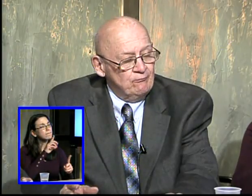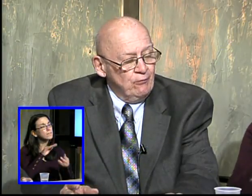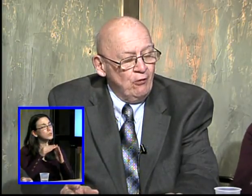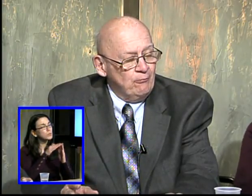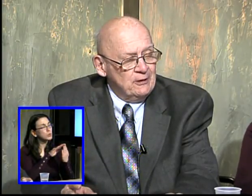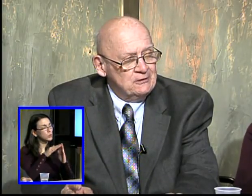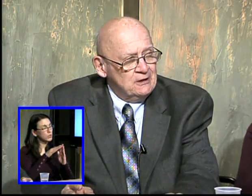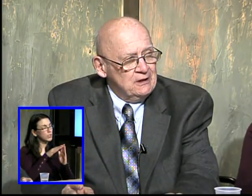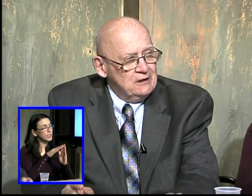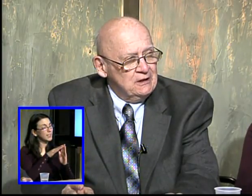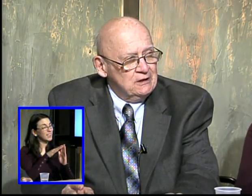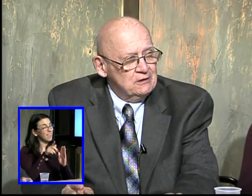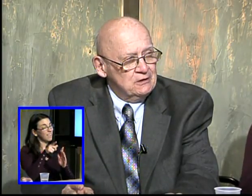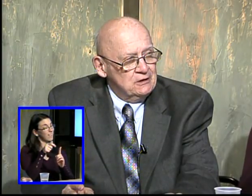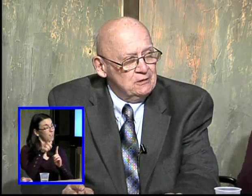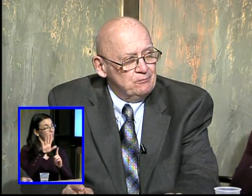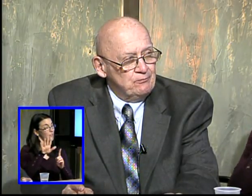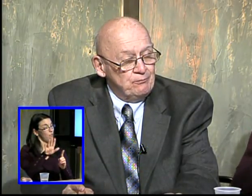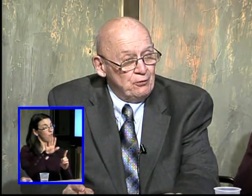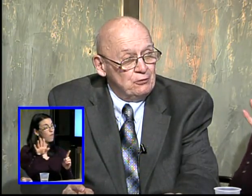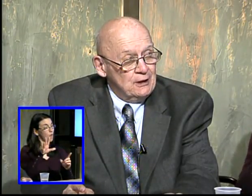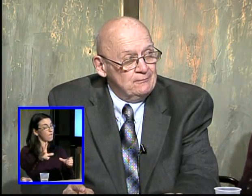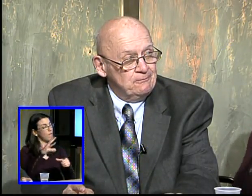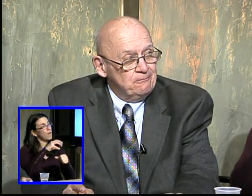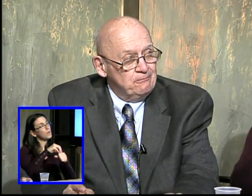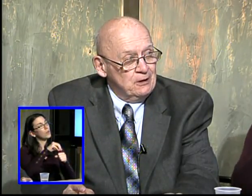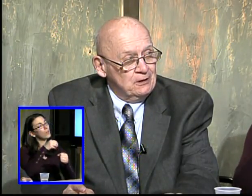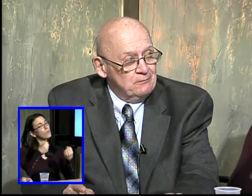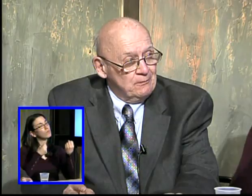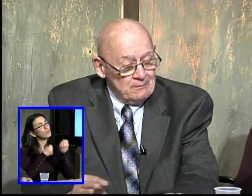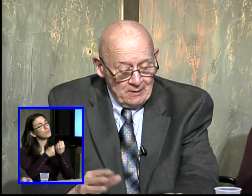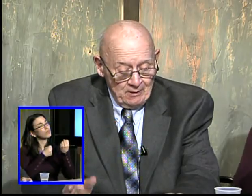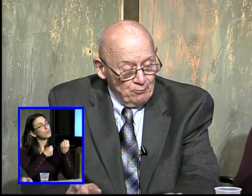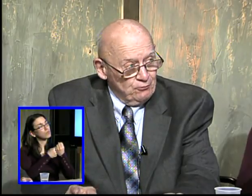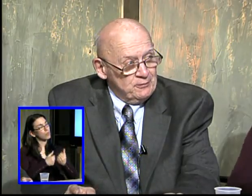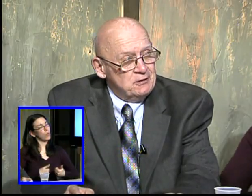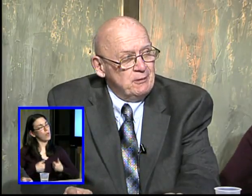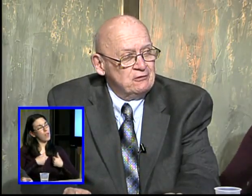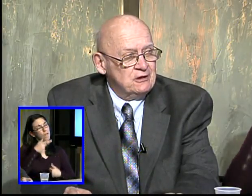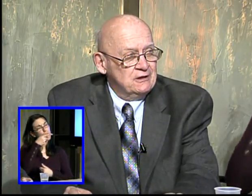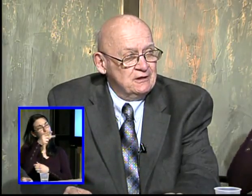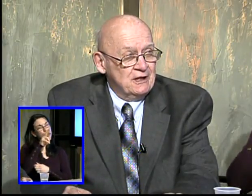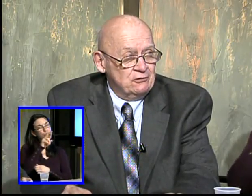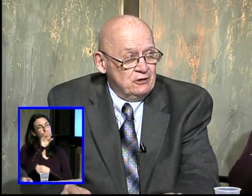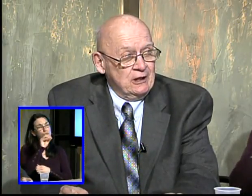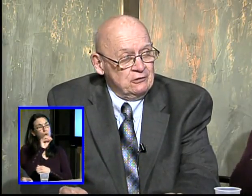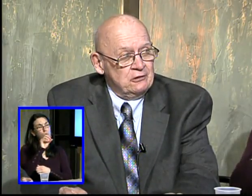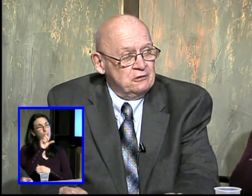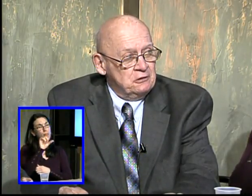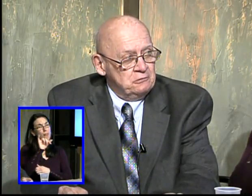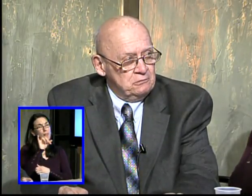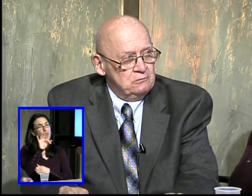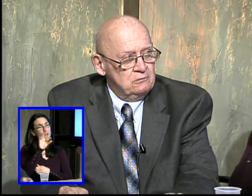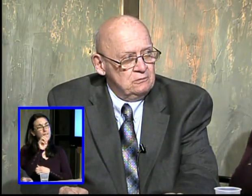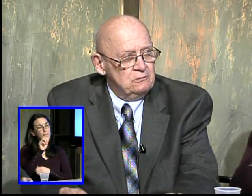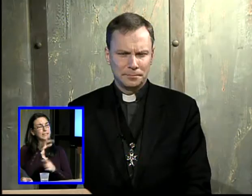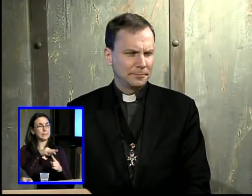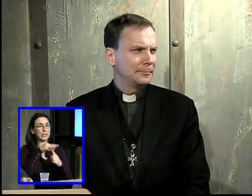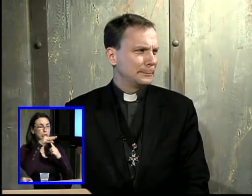their involvement in the pro-life movement, especially in the Archdiocese?